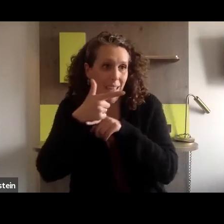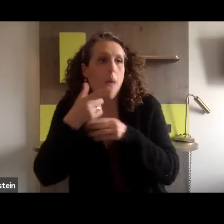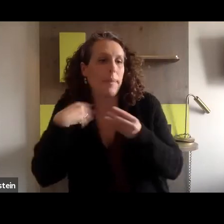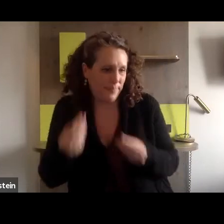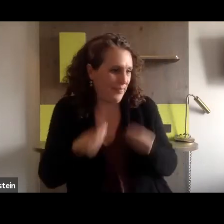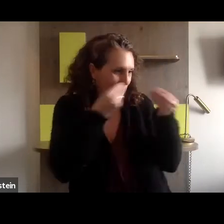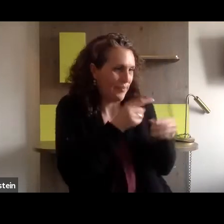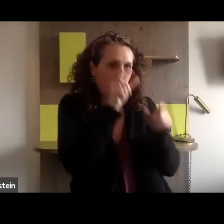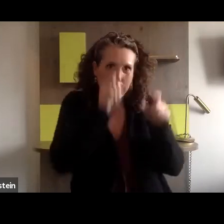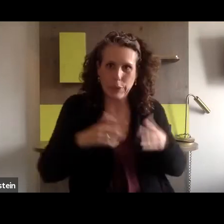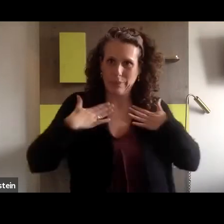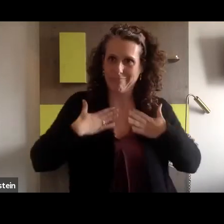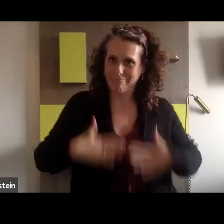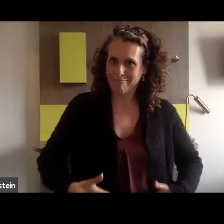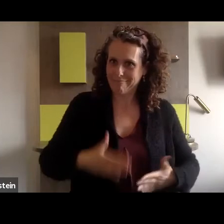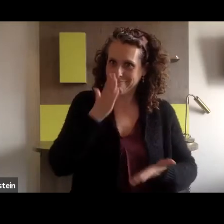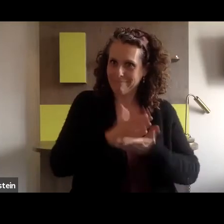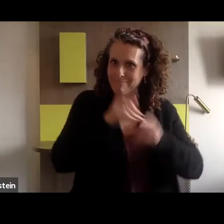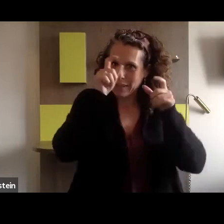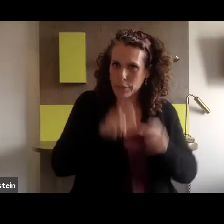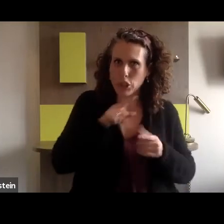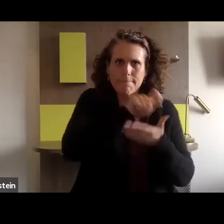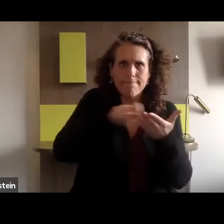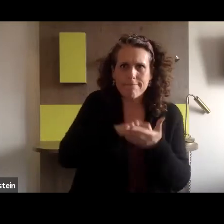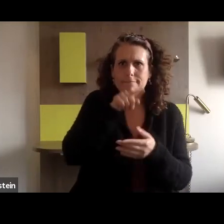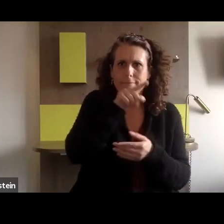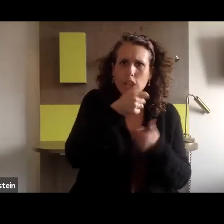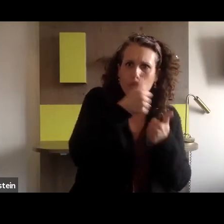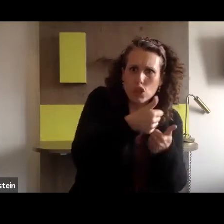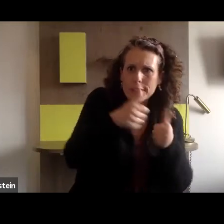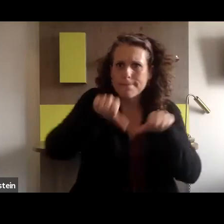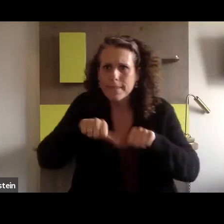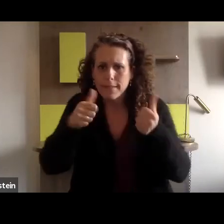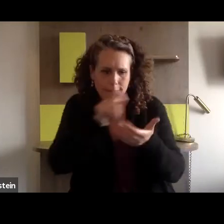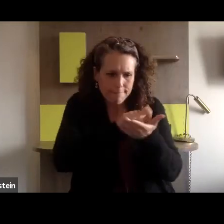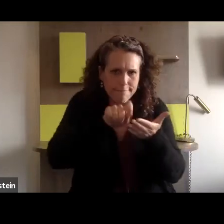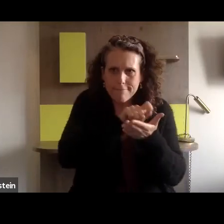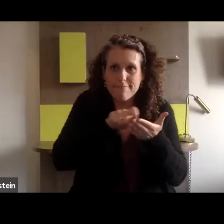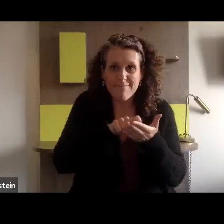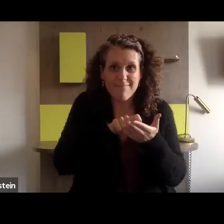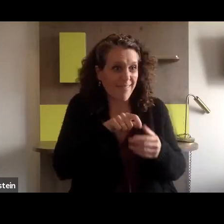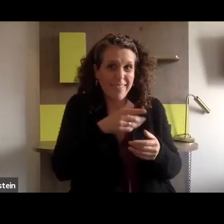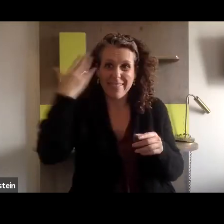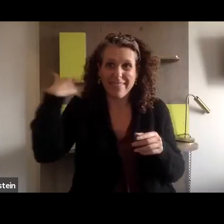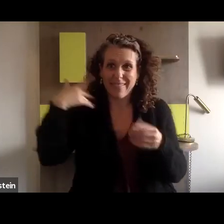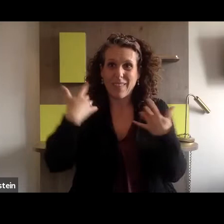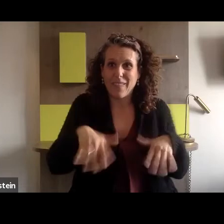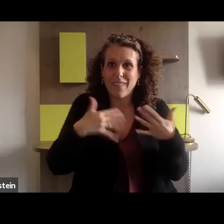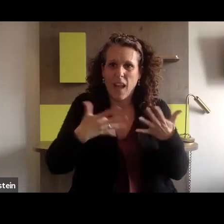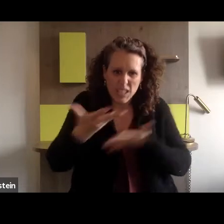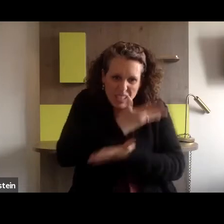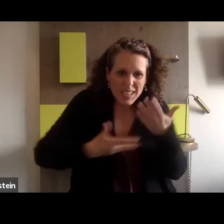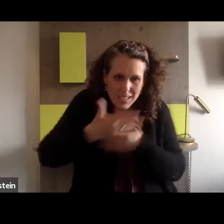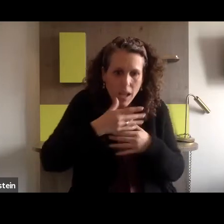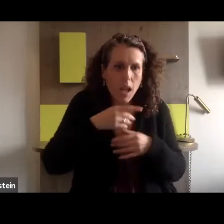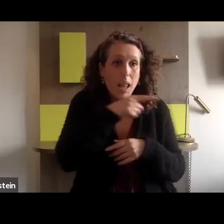rate it on a scoring level of right or wrong. Even there, we had a lot of discussions. So how is the criteria of